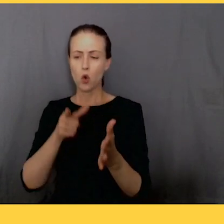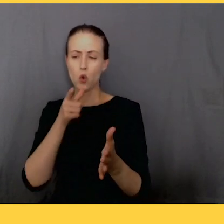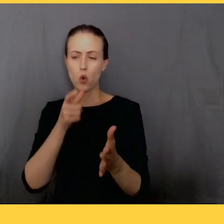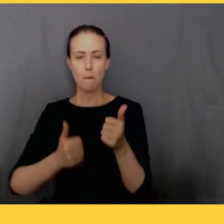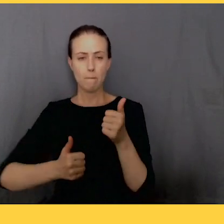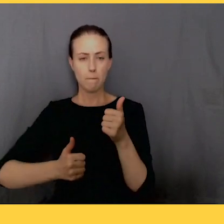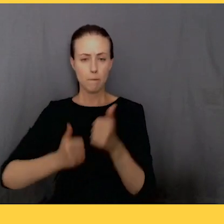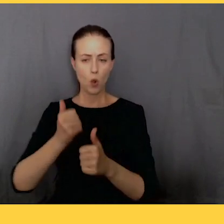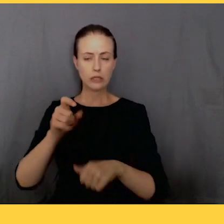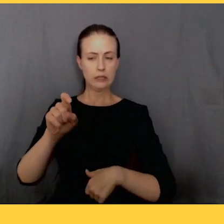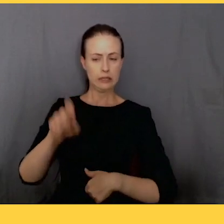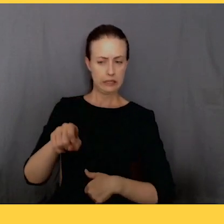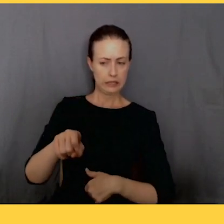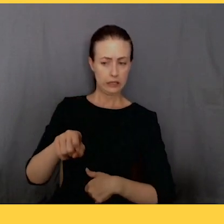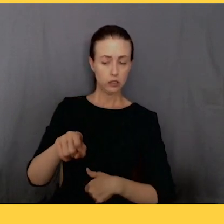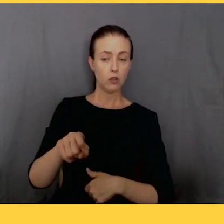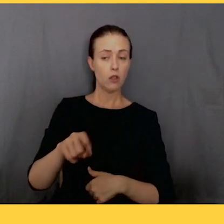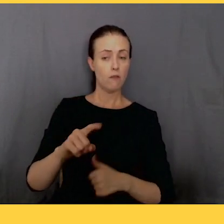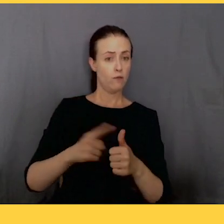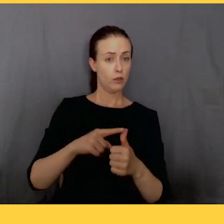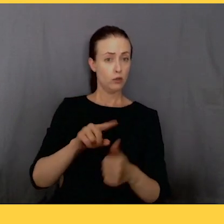the first 200 or so